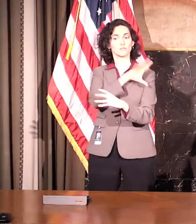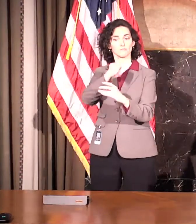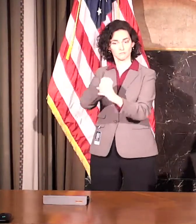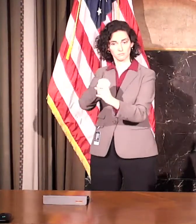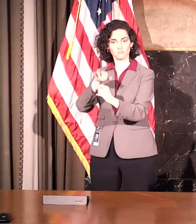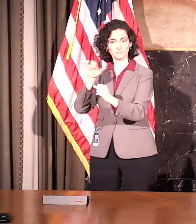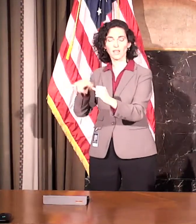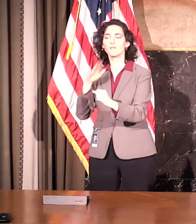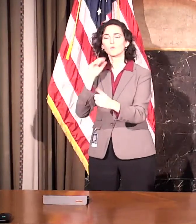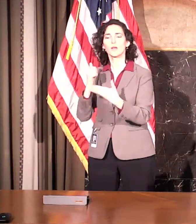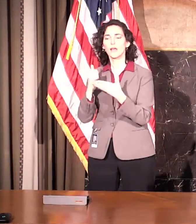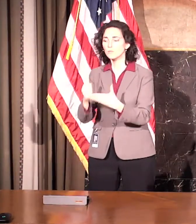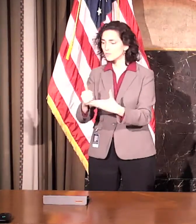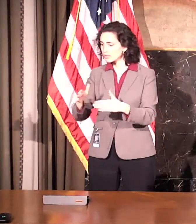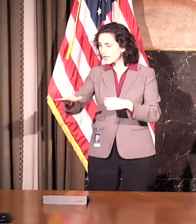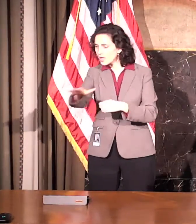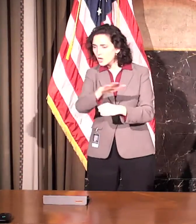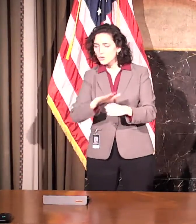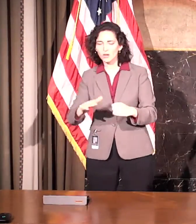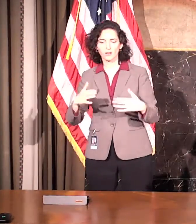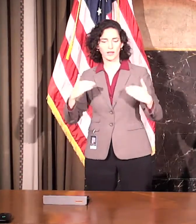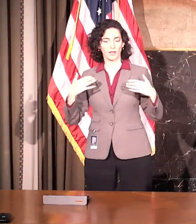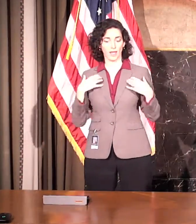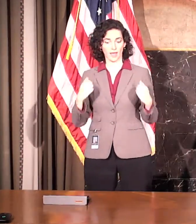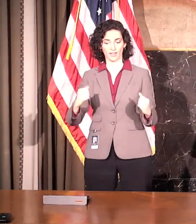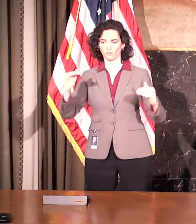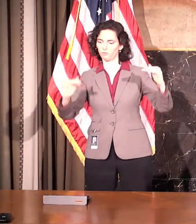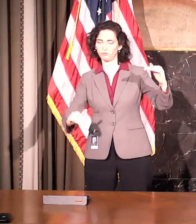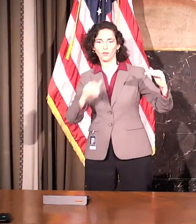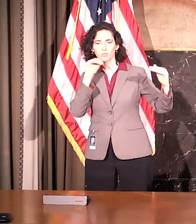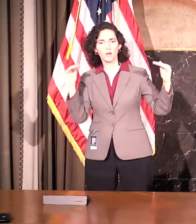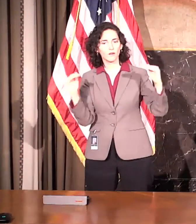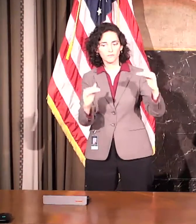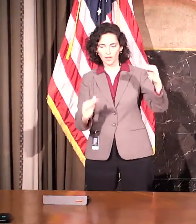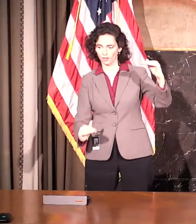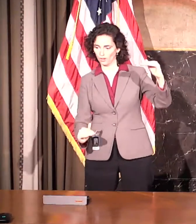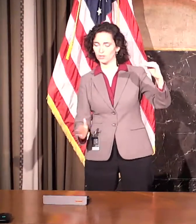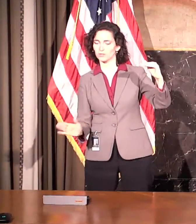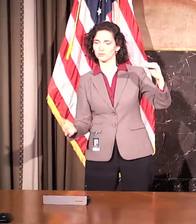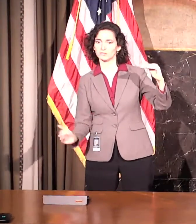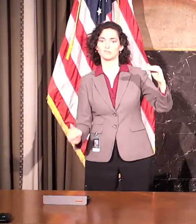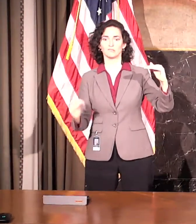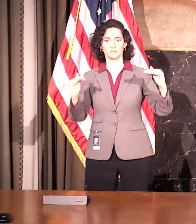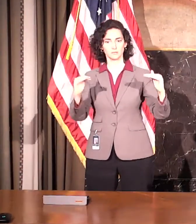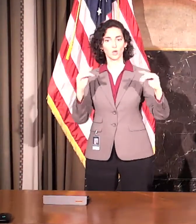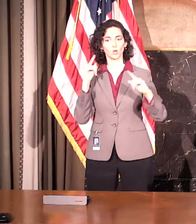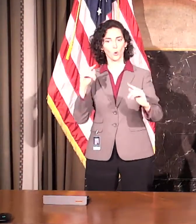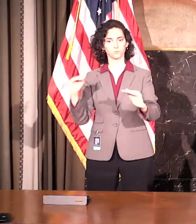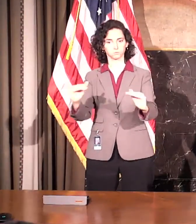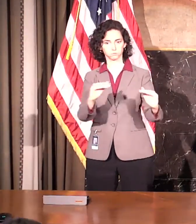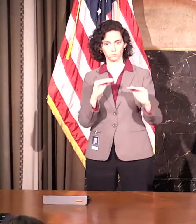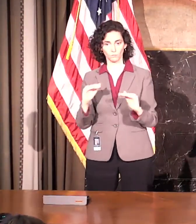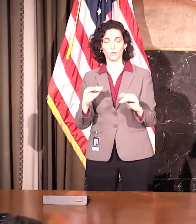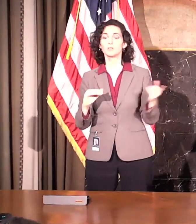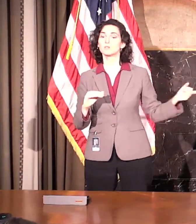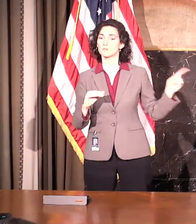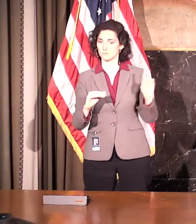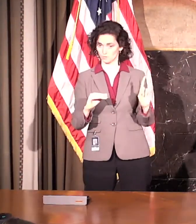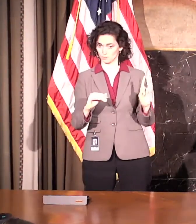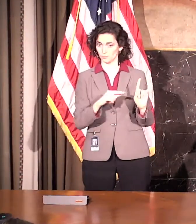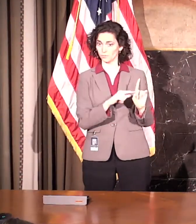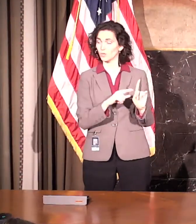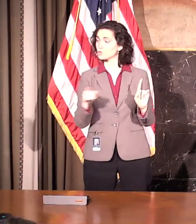you, and I would ask that if you have questions for her, you direct them to her while she's here at the podium. She will be followed by Dr.